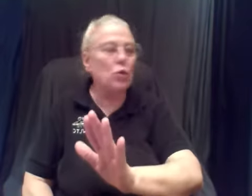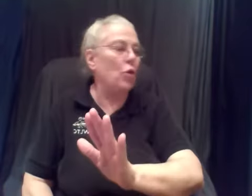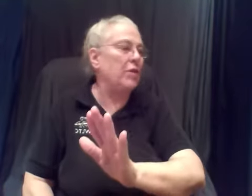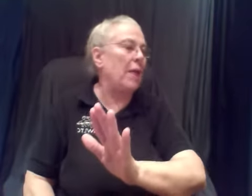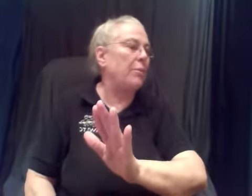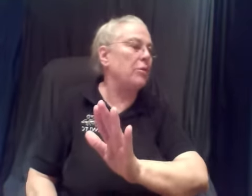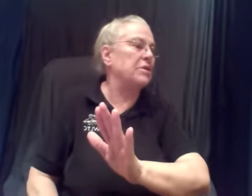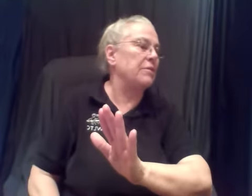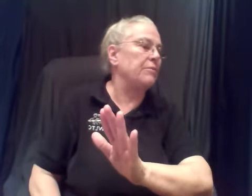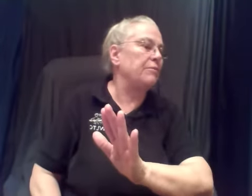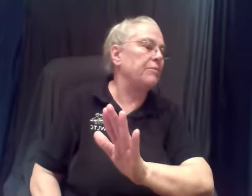that person.